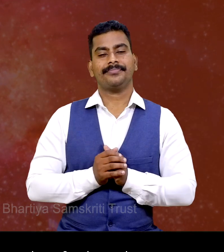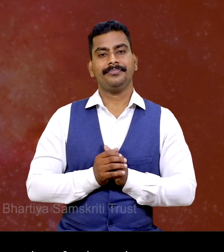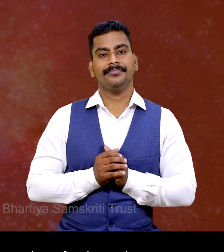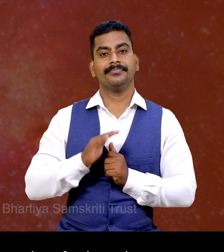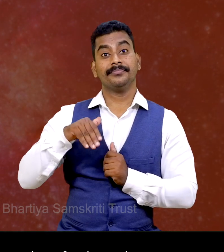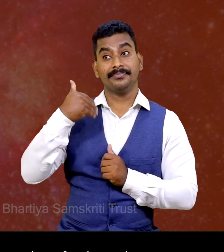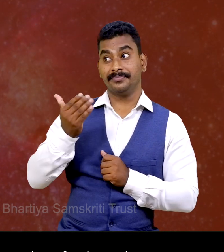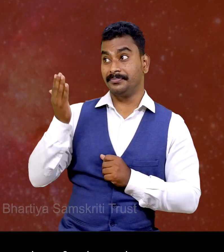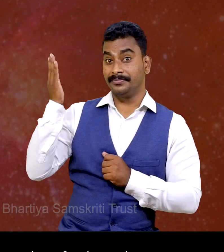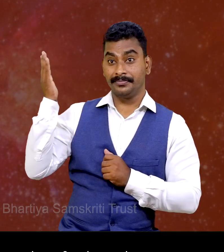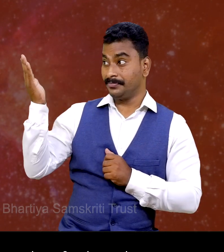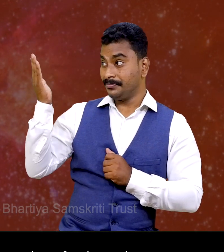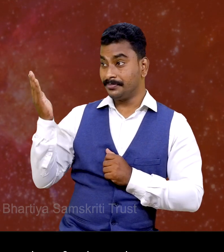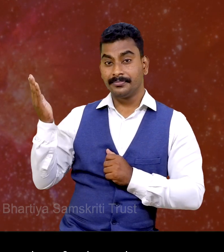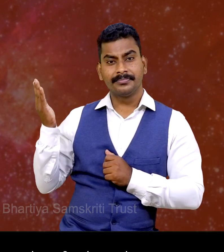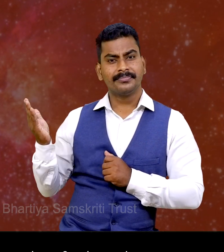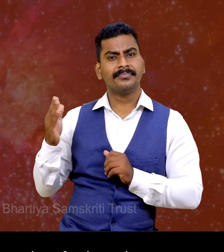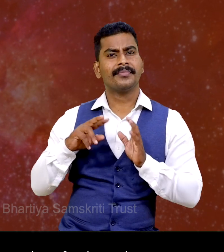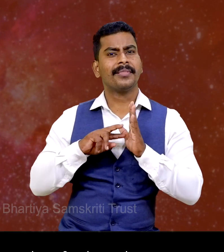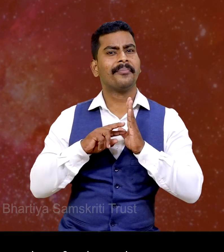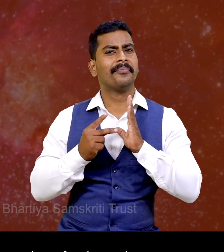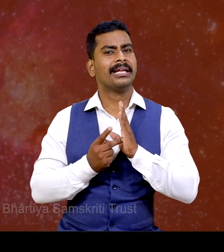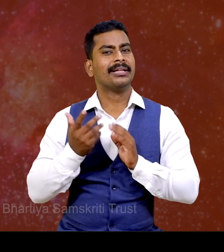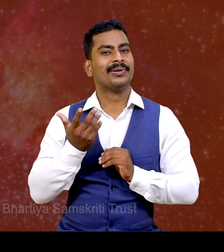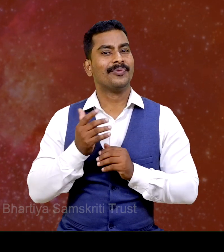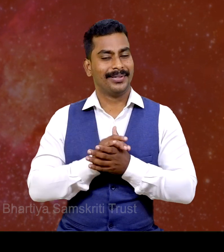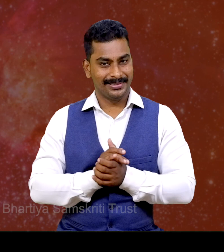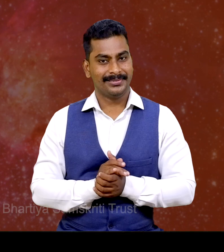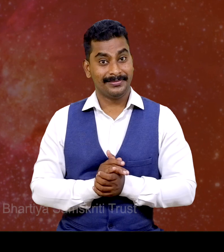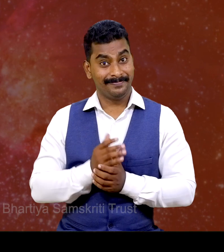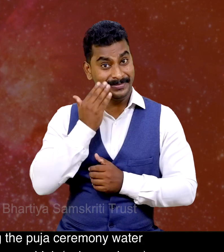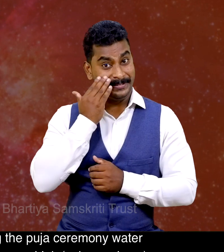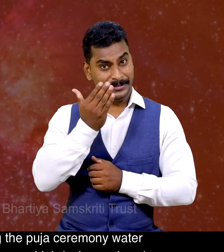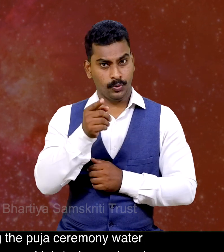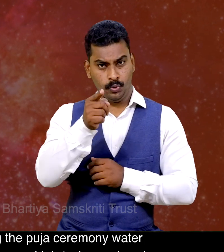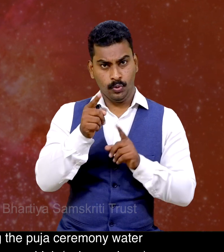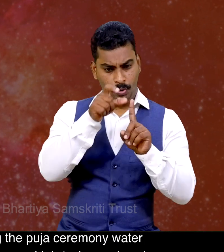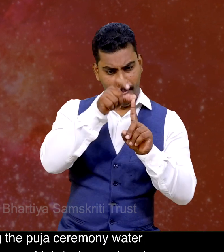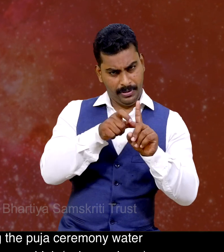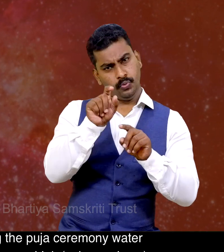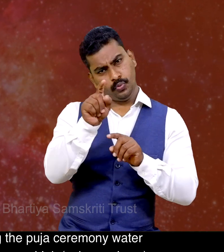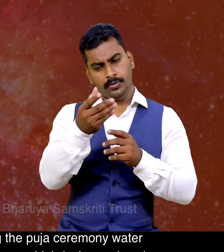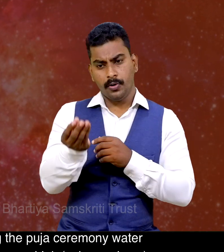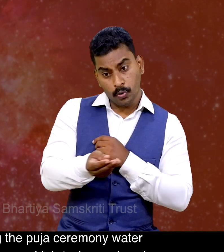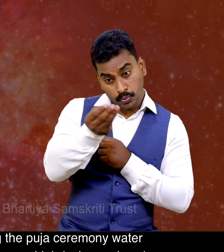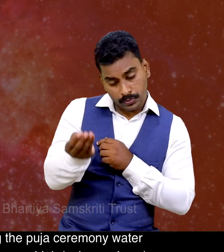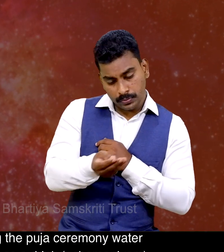Arghyam, Patyam, and Achamaniyam. During the puja ceremony,